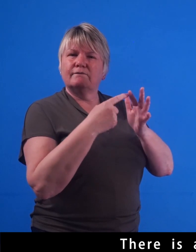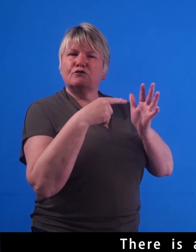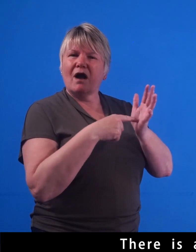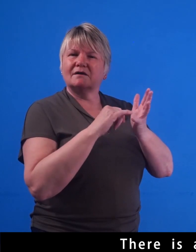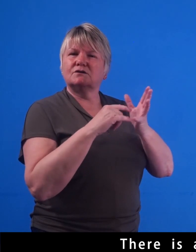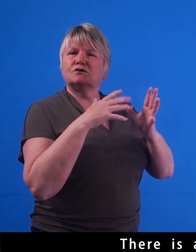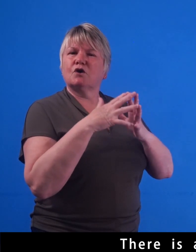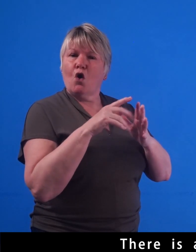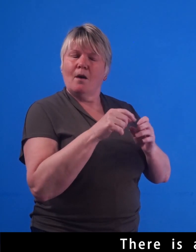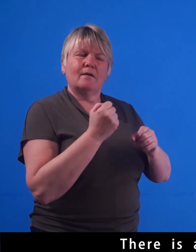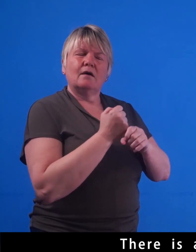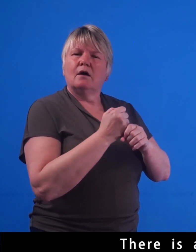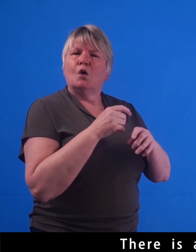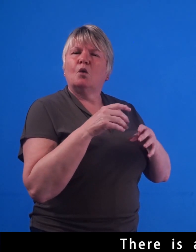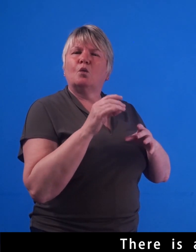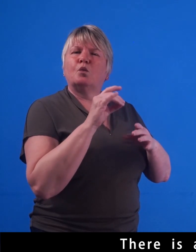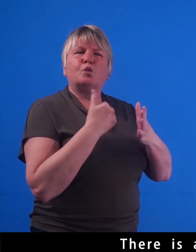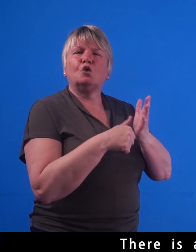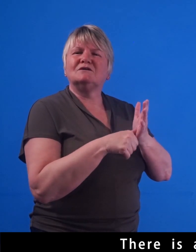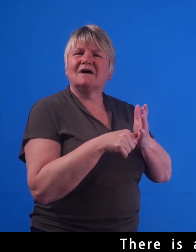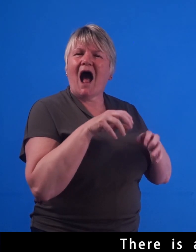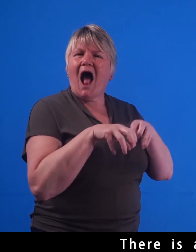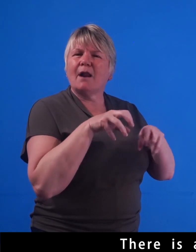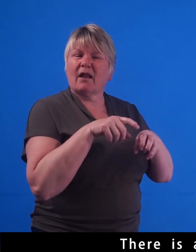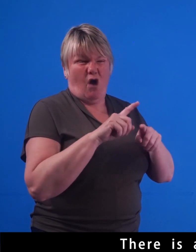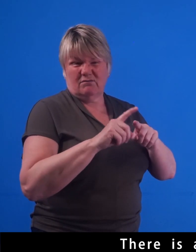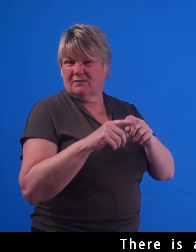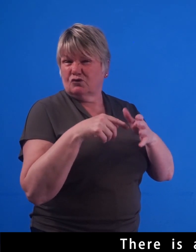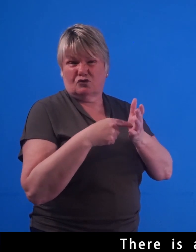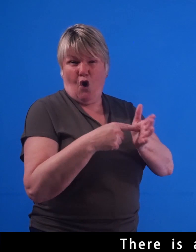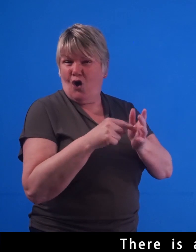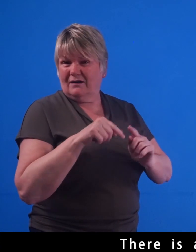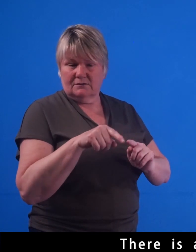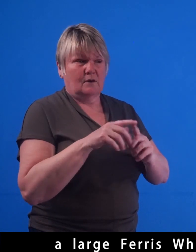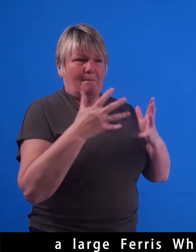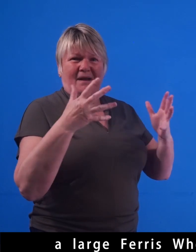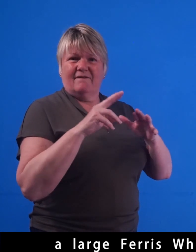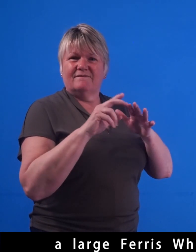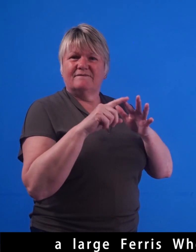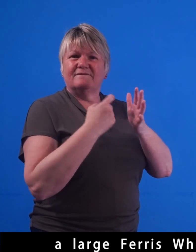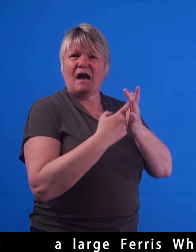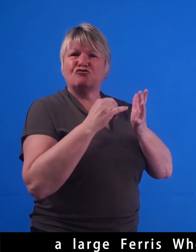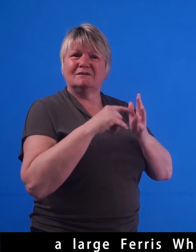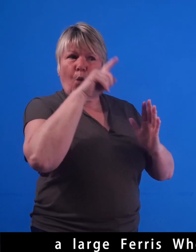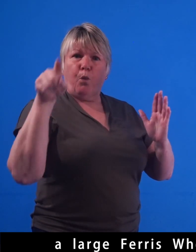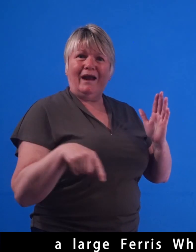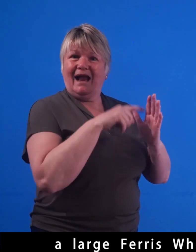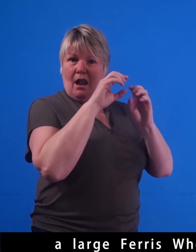There is a fret saw for making wooden animals and other toys, a large Ferris